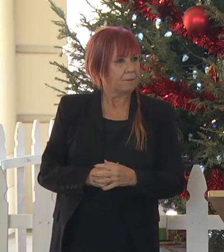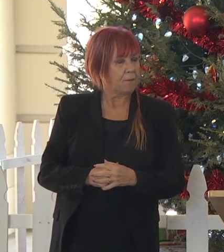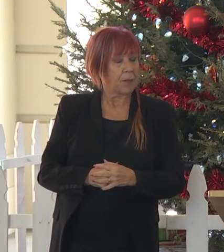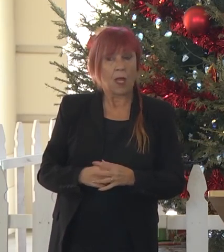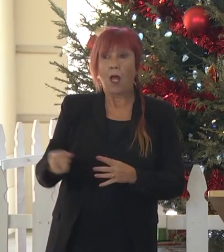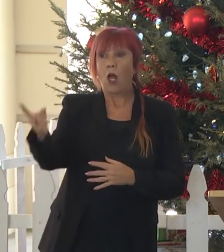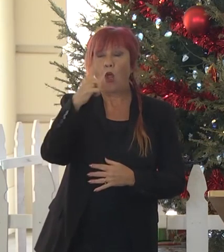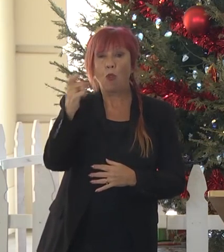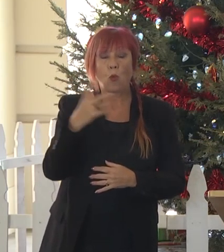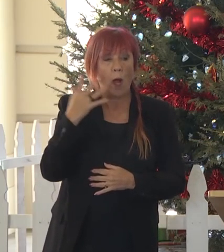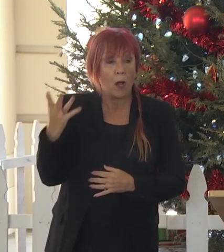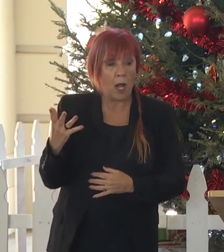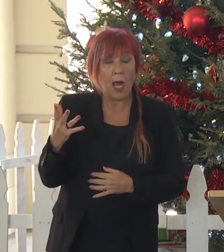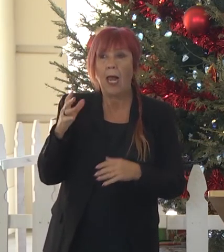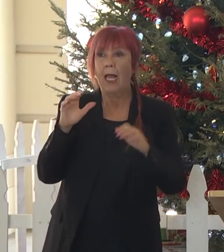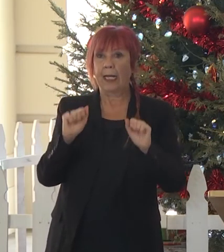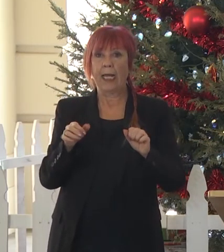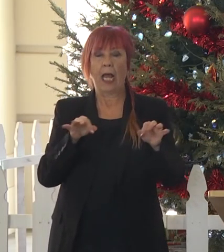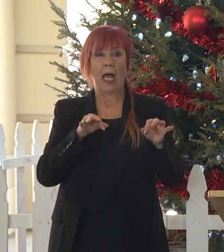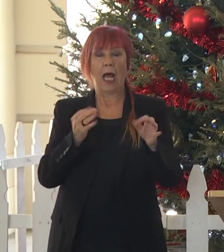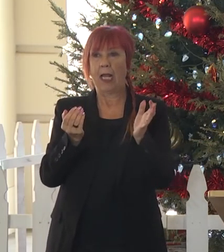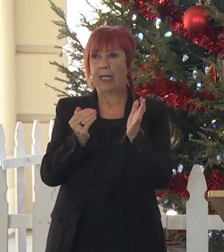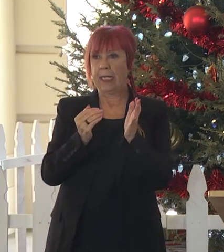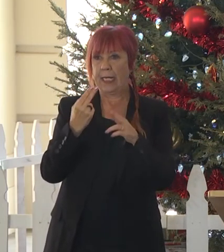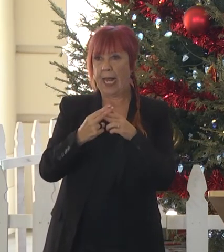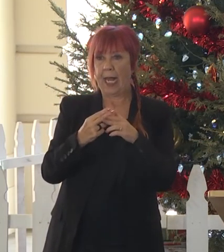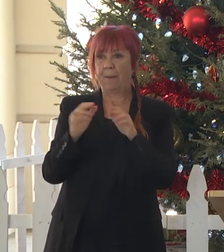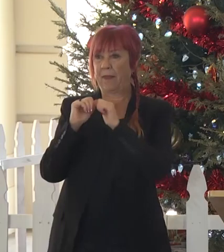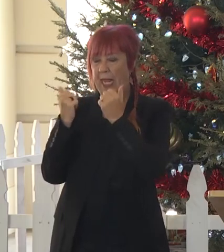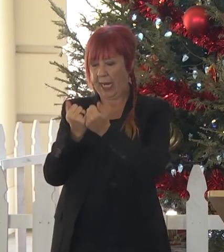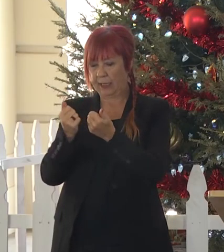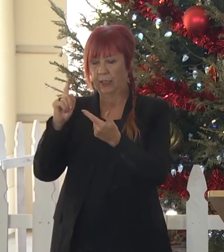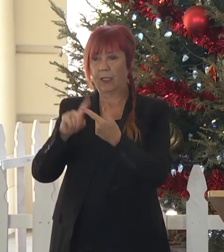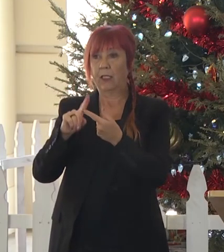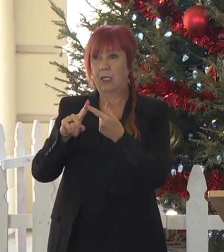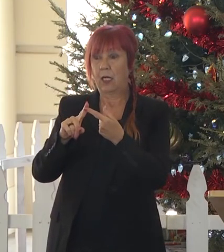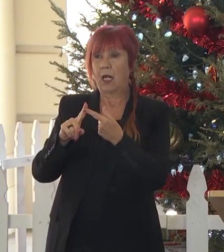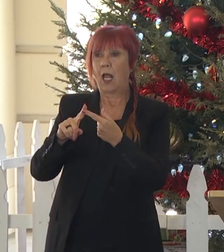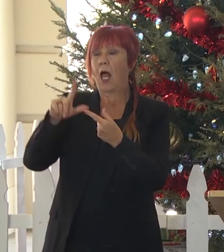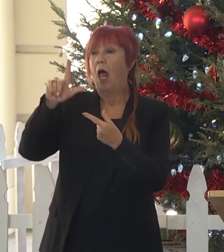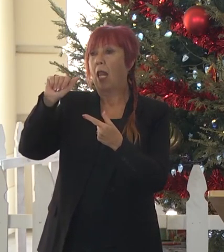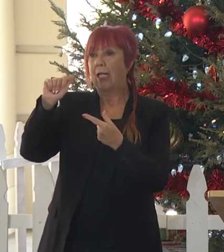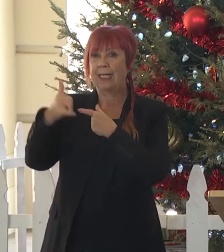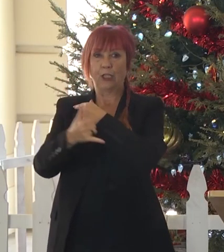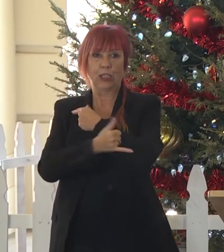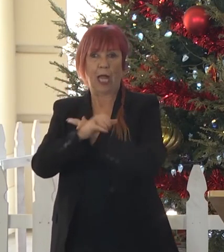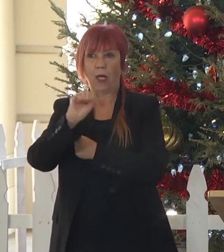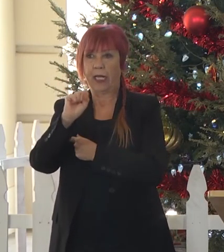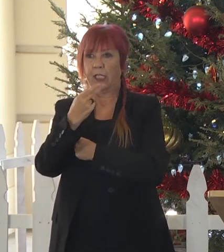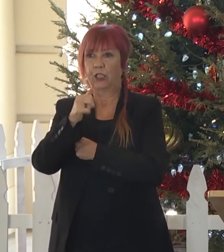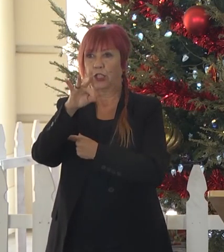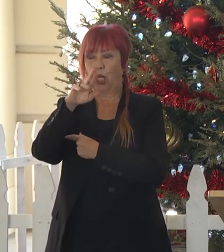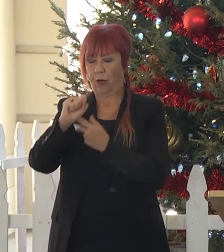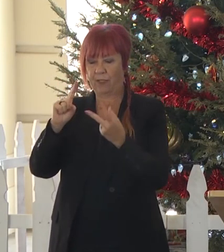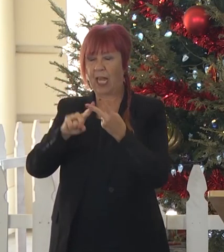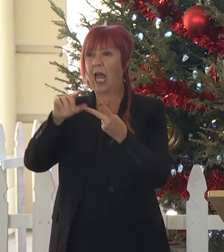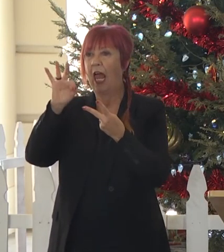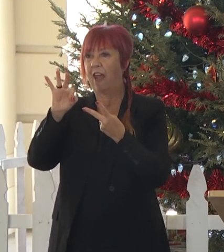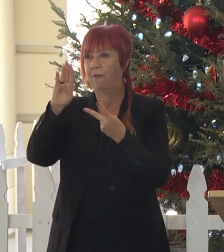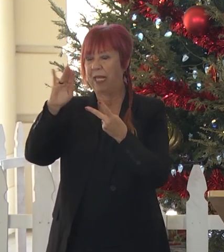The question was, could I again name the agencies? They are, for your record, the Los Angeles County Sheriffs, the Federal Bureau